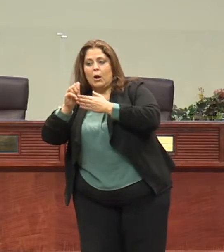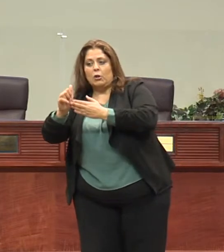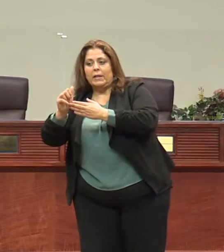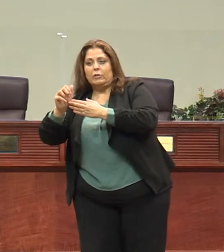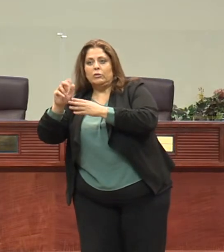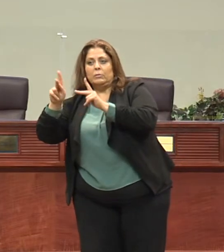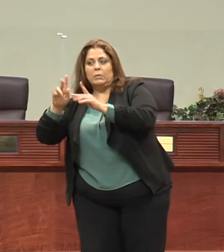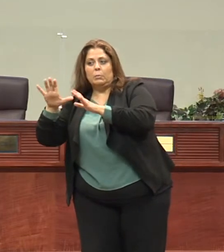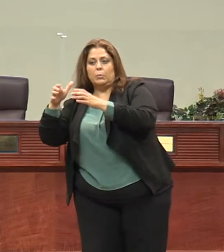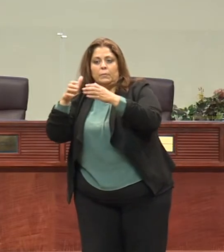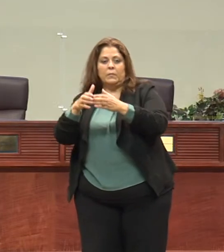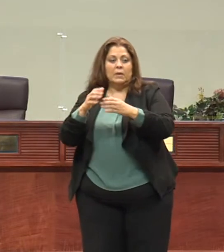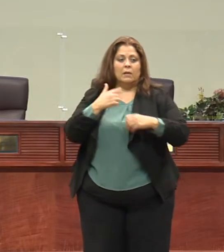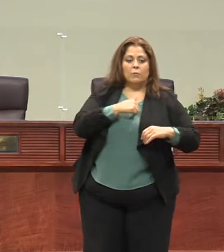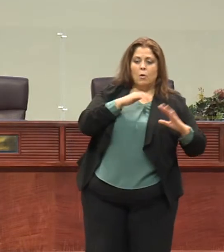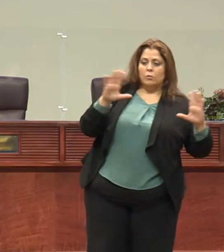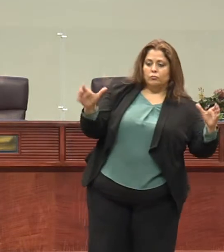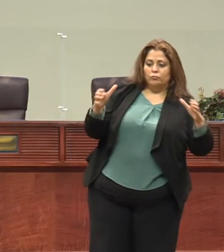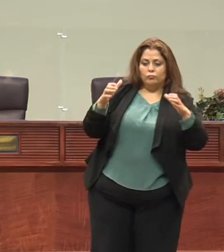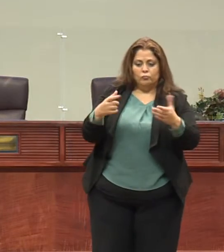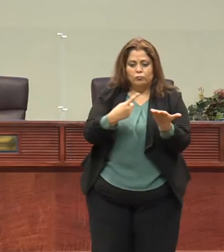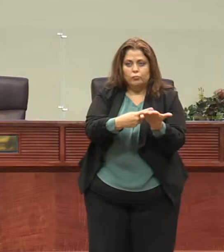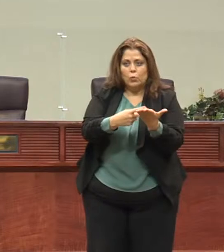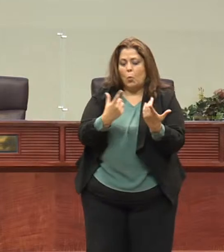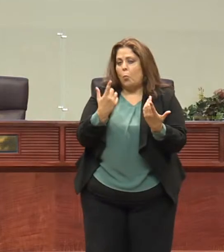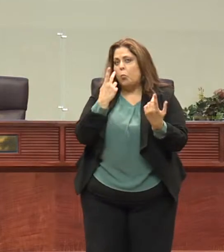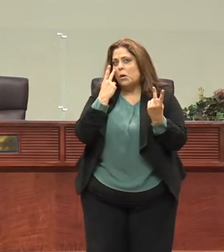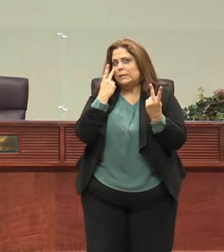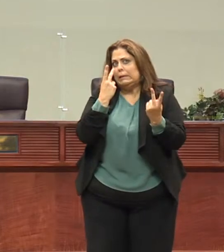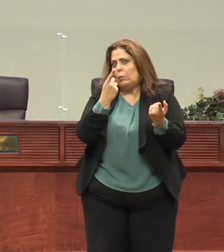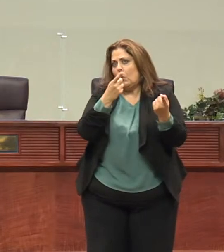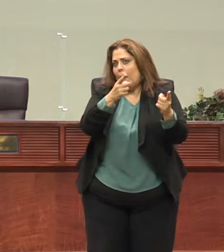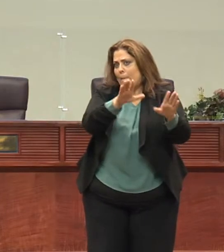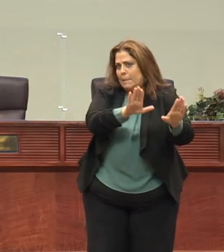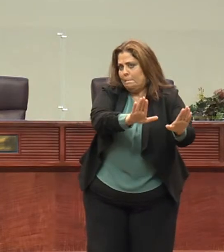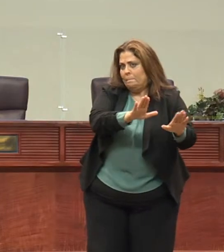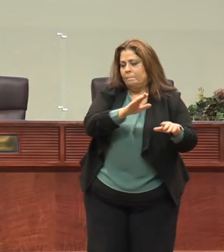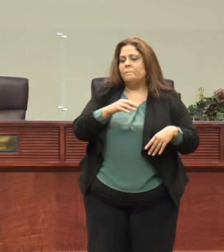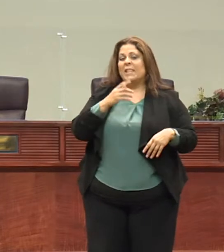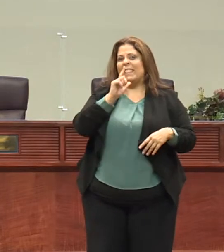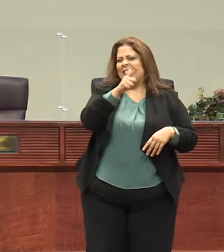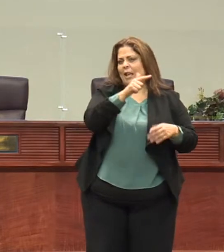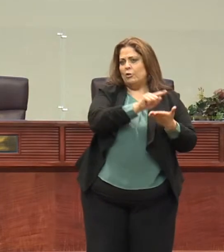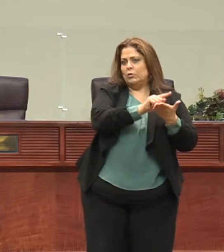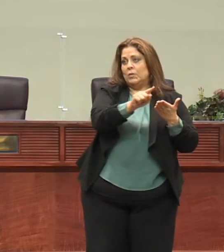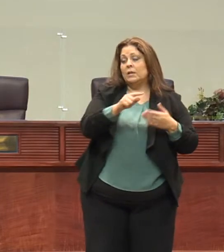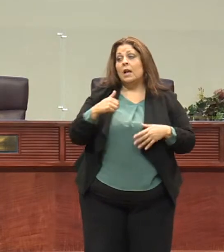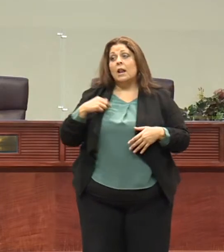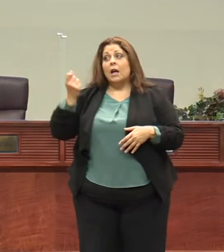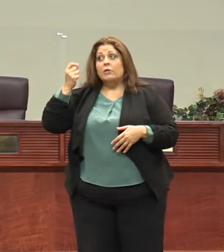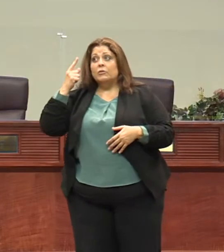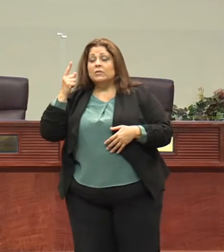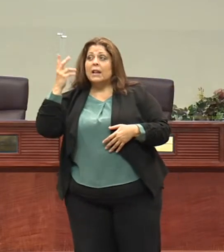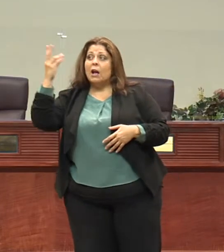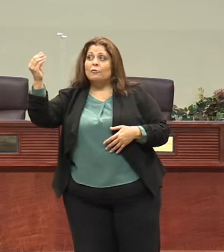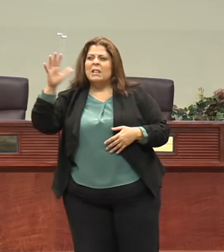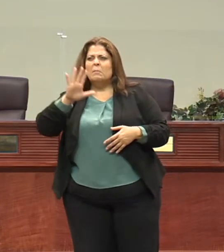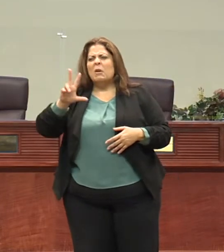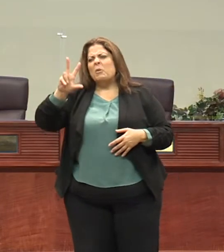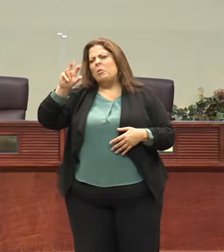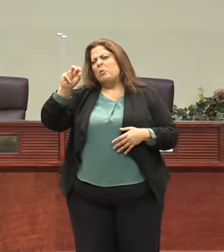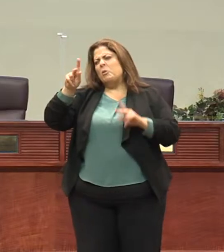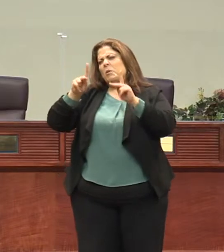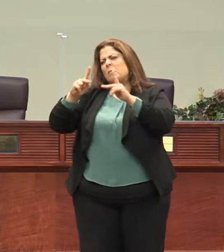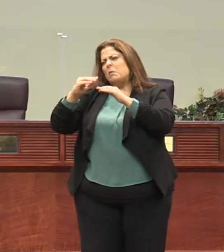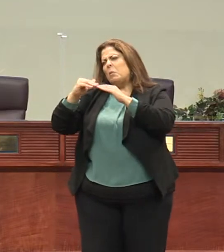this week. In terms of the crowd outside, I understand that maybe 30 or so people that are out there who